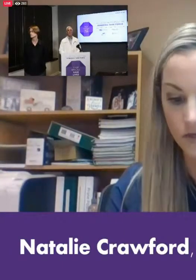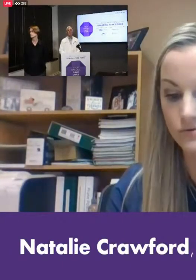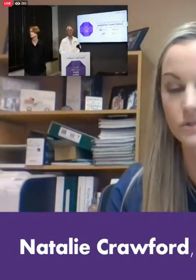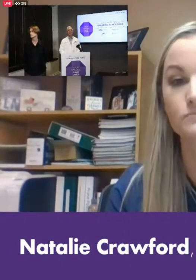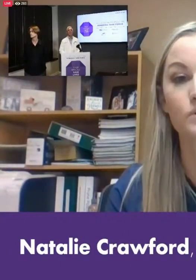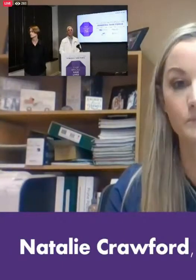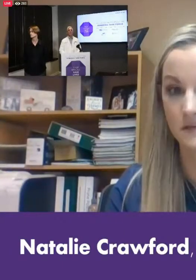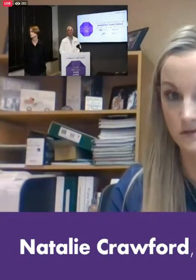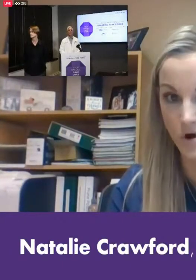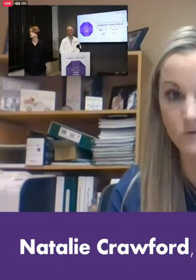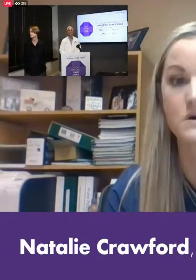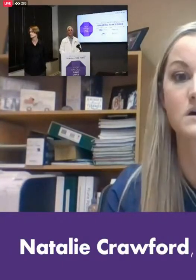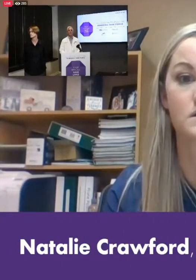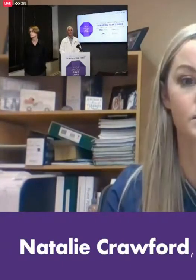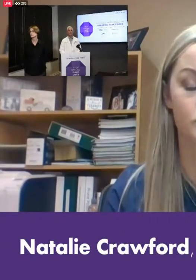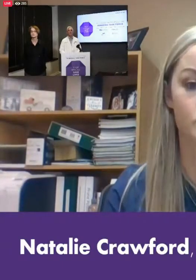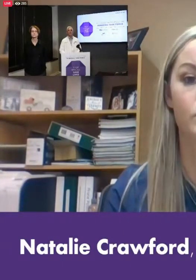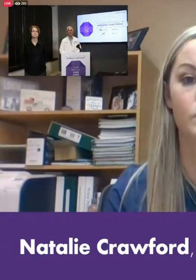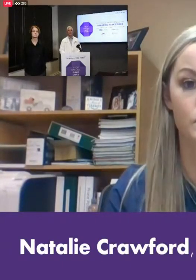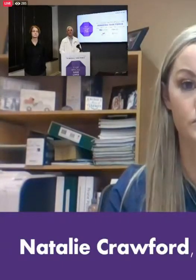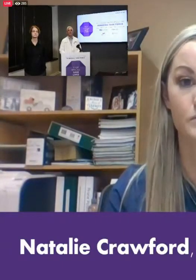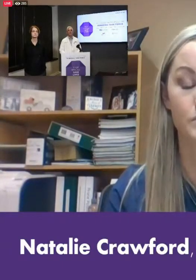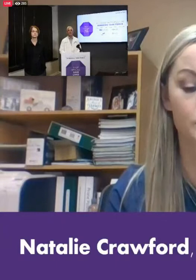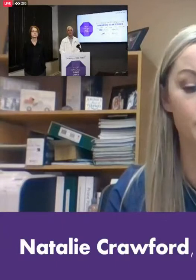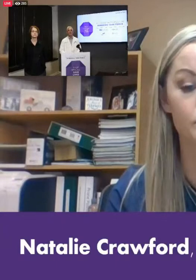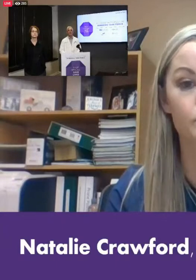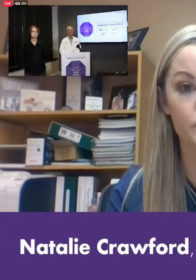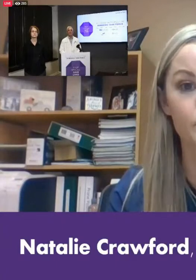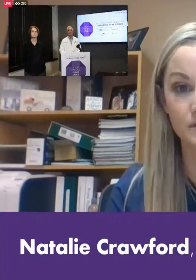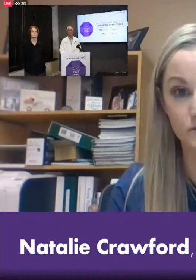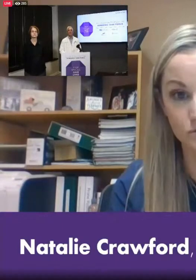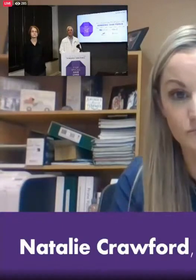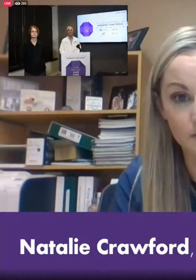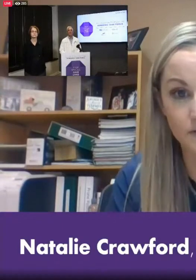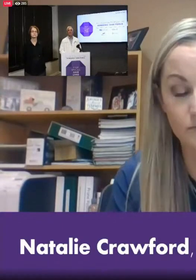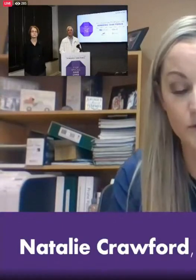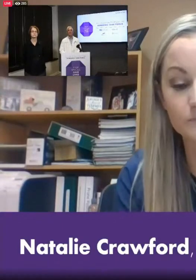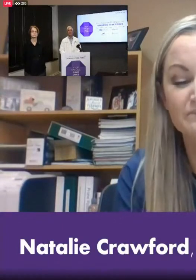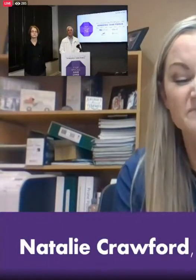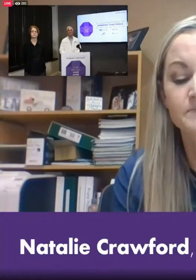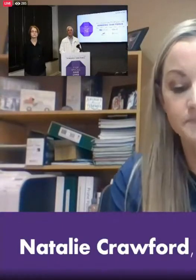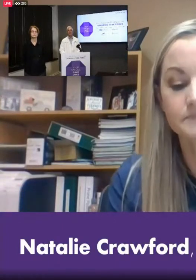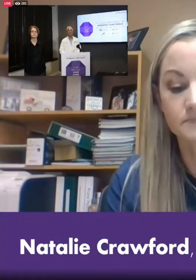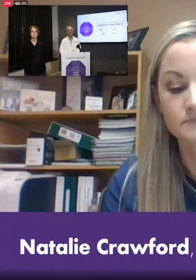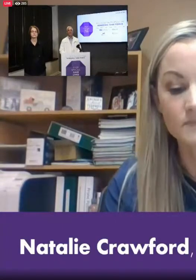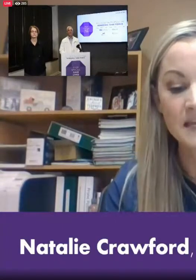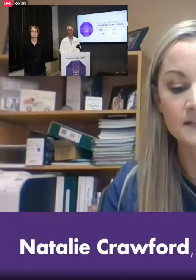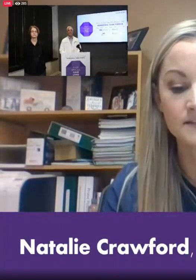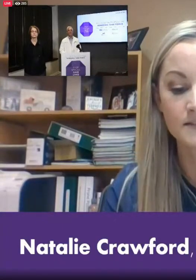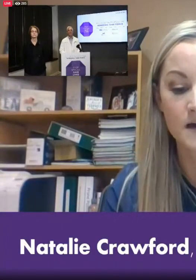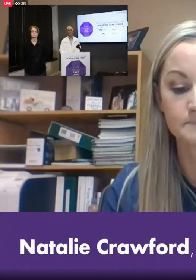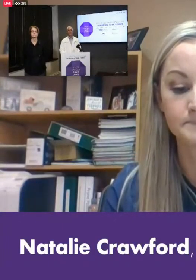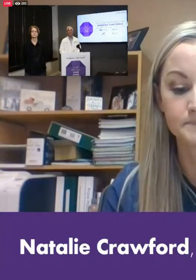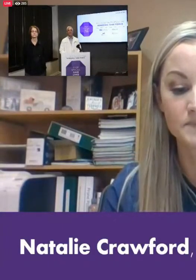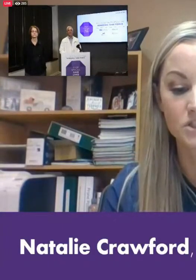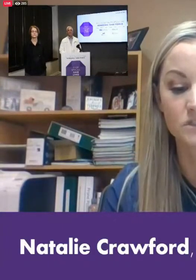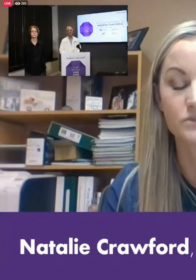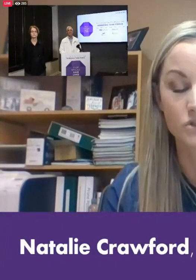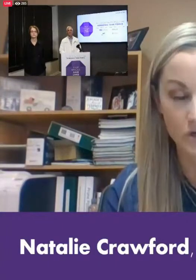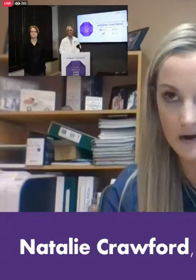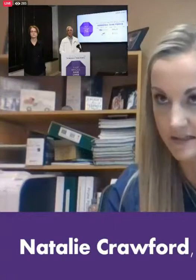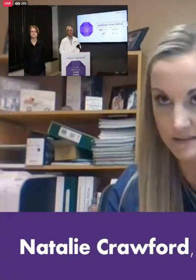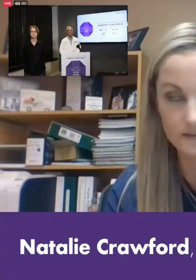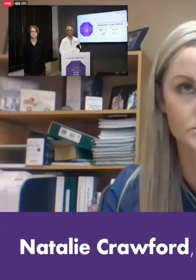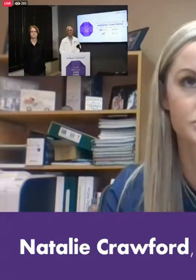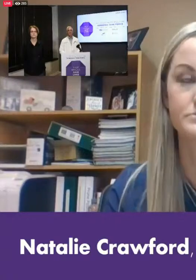you just put me in a coma, and you put the breathing tube down my throat." And